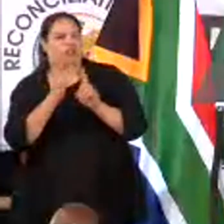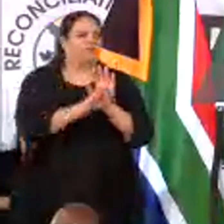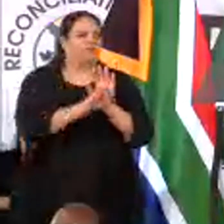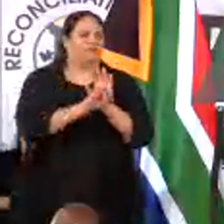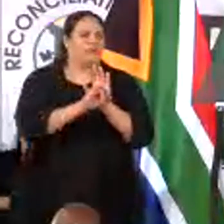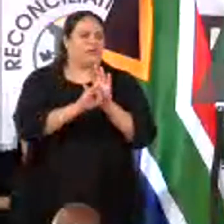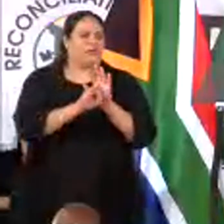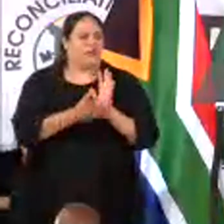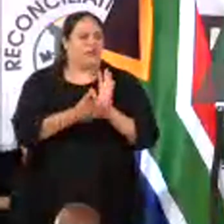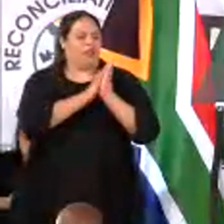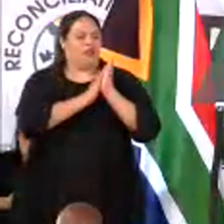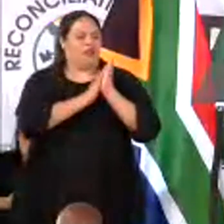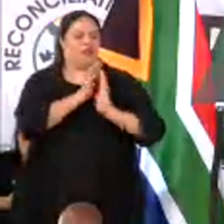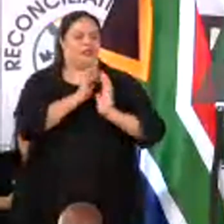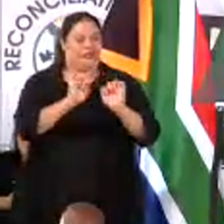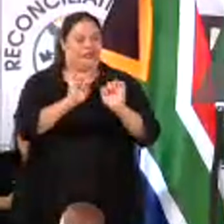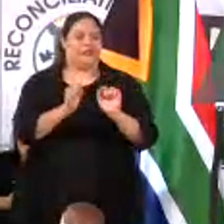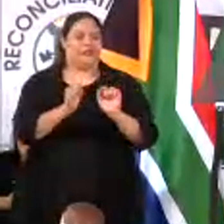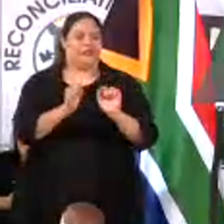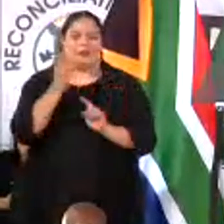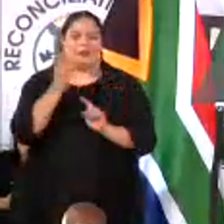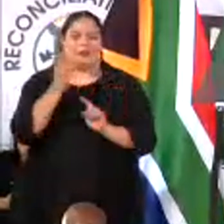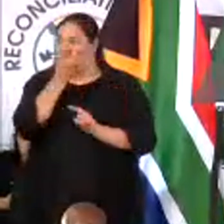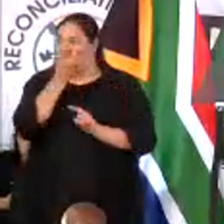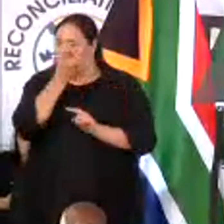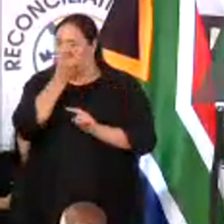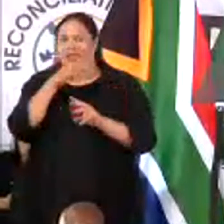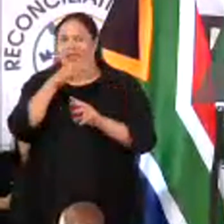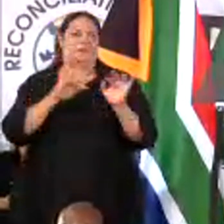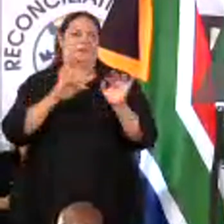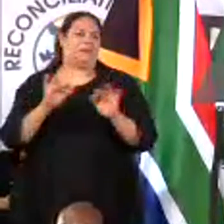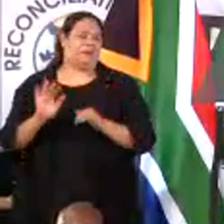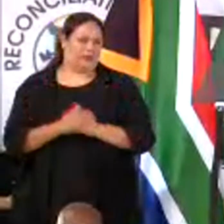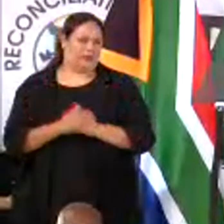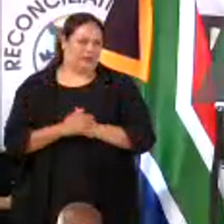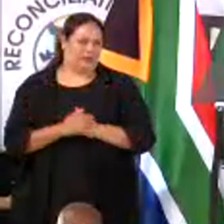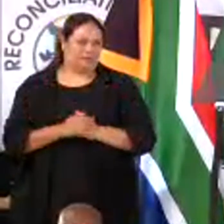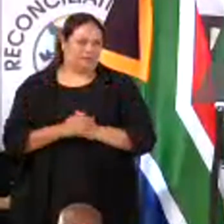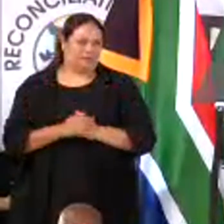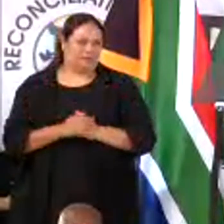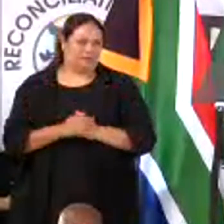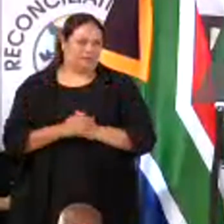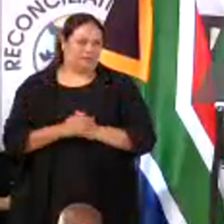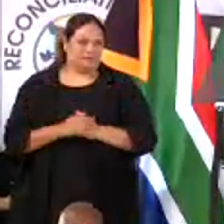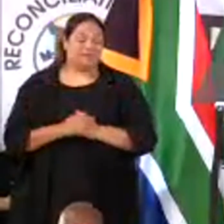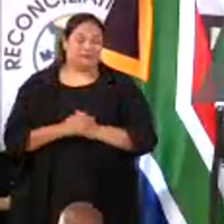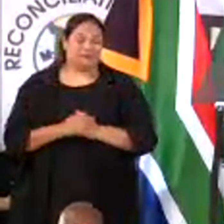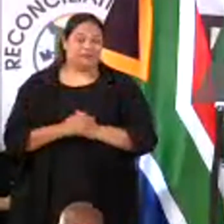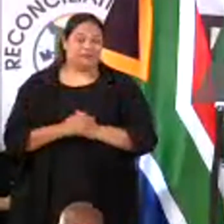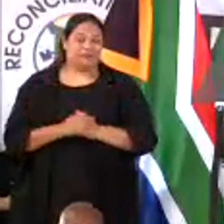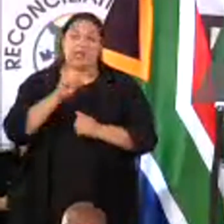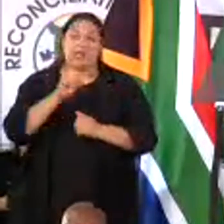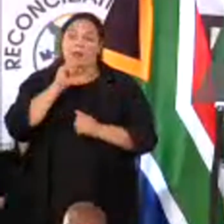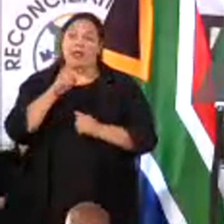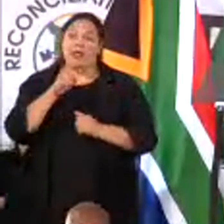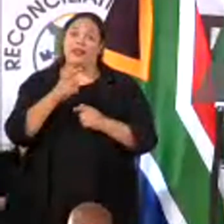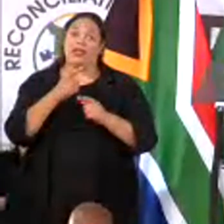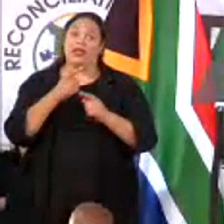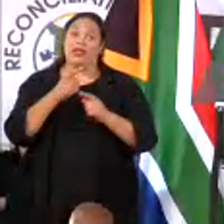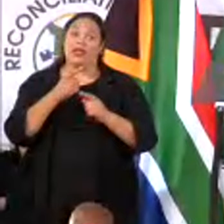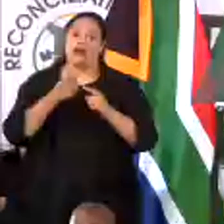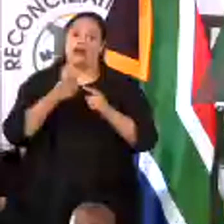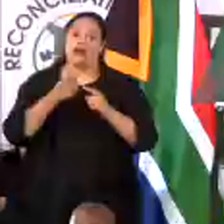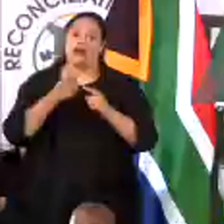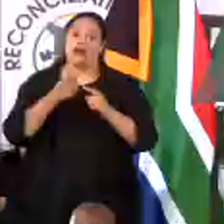and heritage of the Khoi and San people. Since the advent of